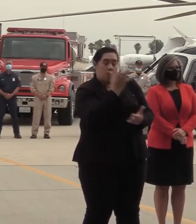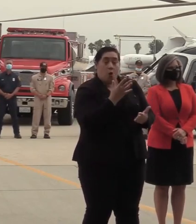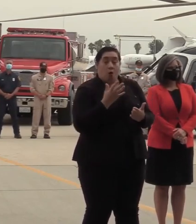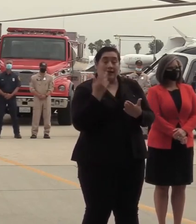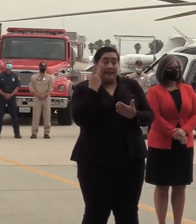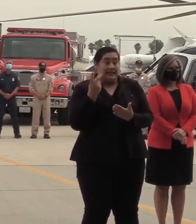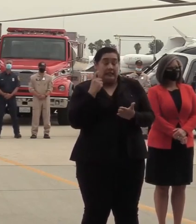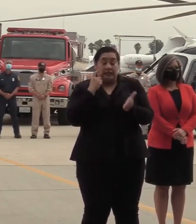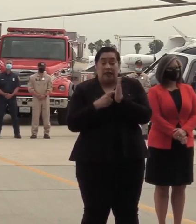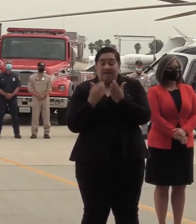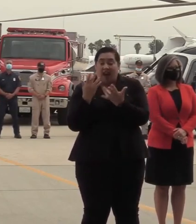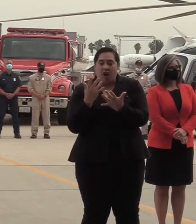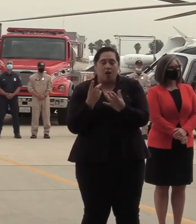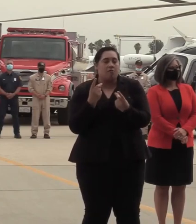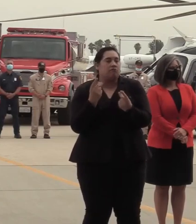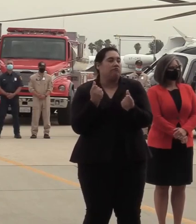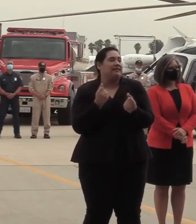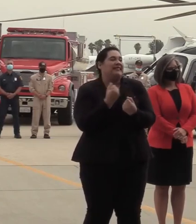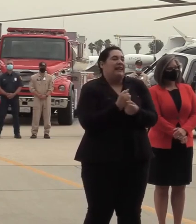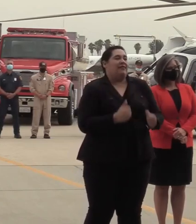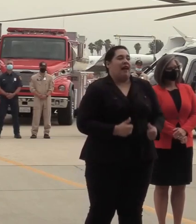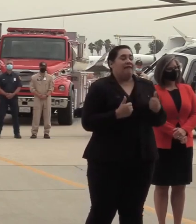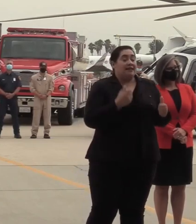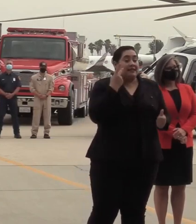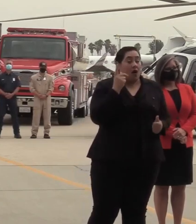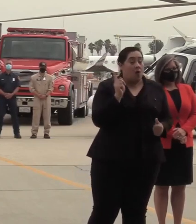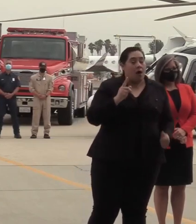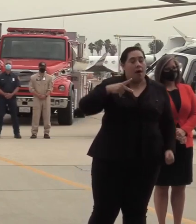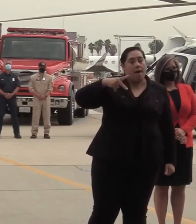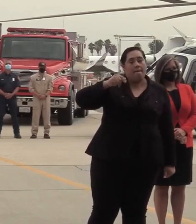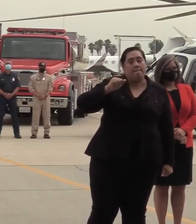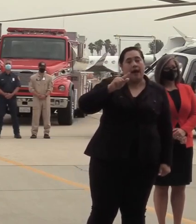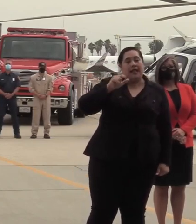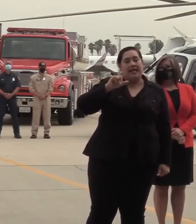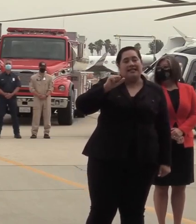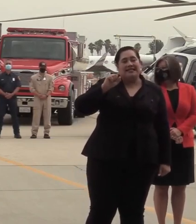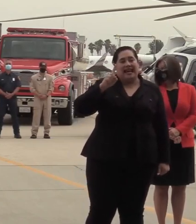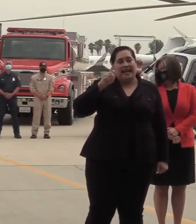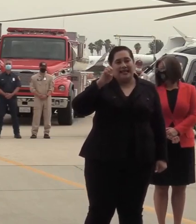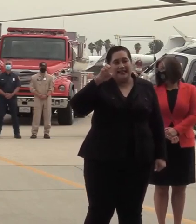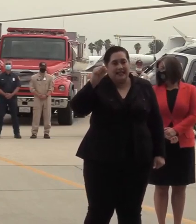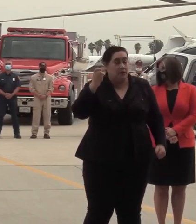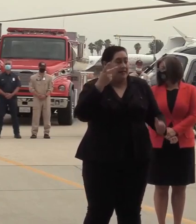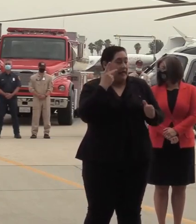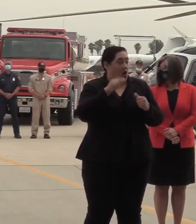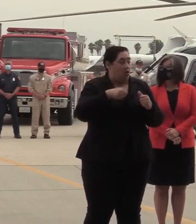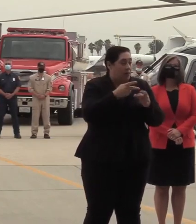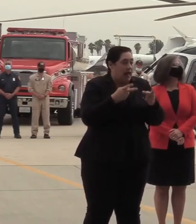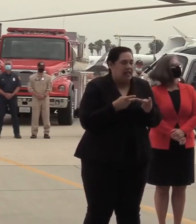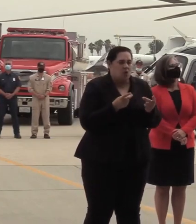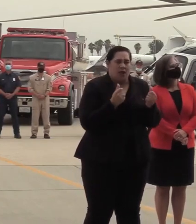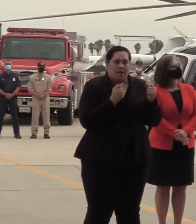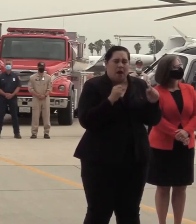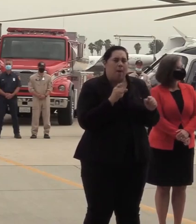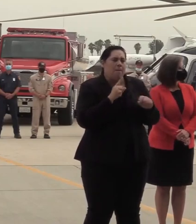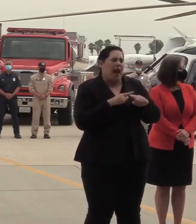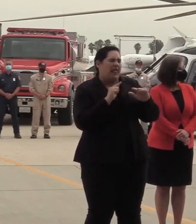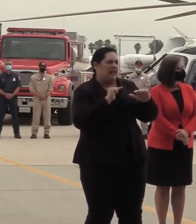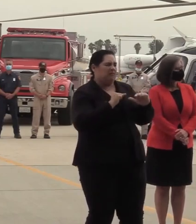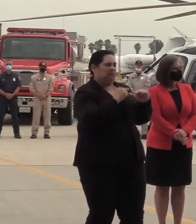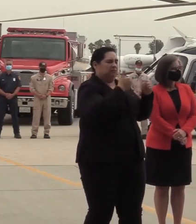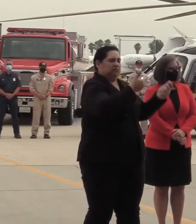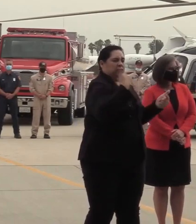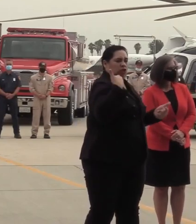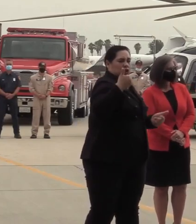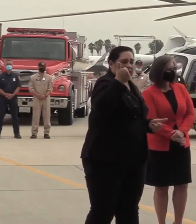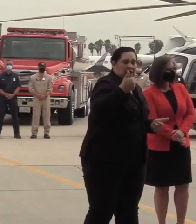up is probably what saves lives. We saw that in the Palisades. We've seen that in other places as quickly as possible. But I don't know if Chief wants to add anything